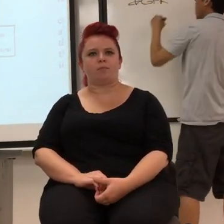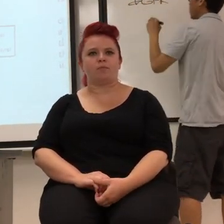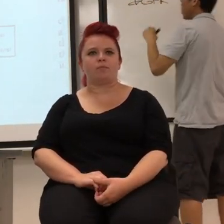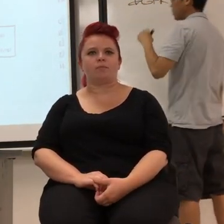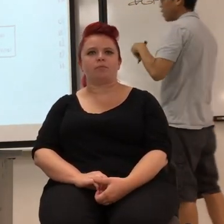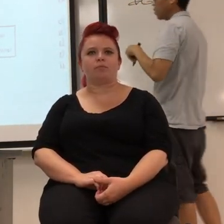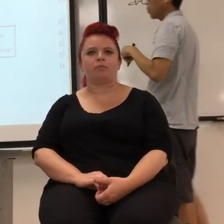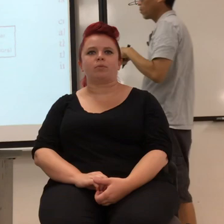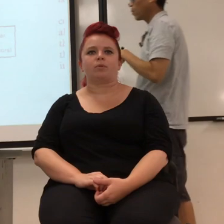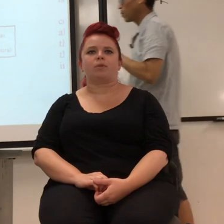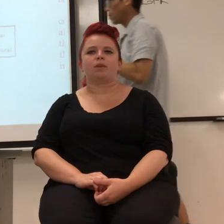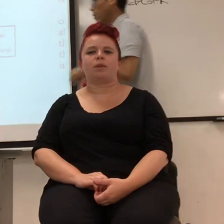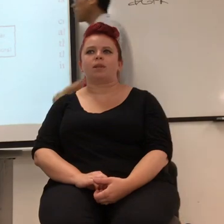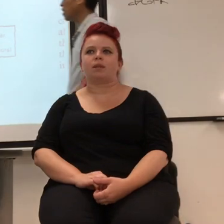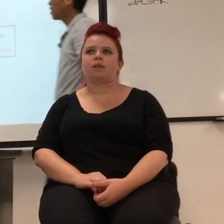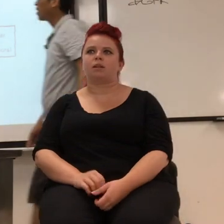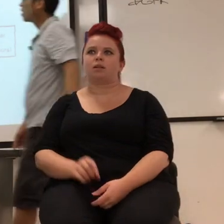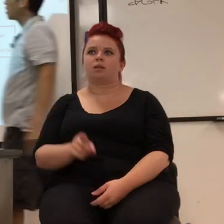You drop below. Is